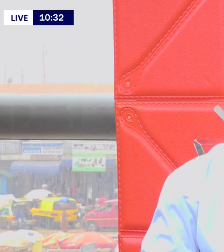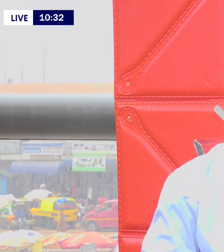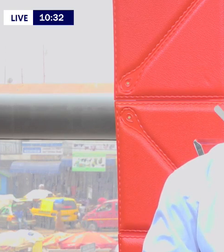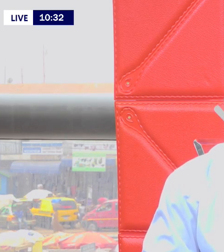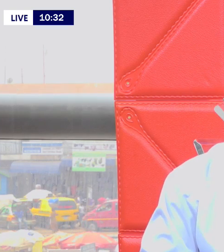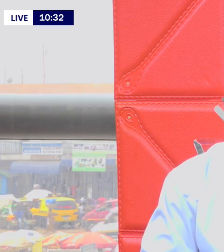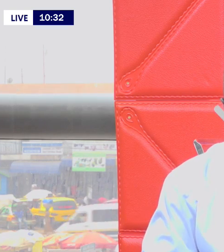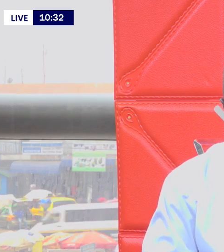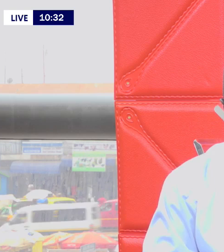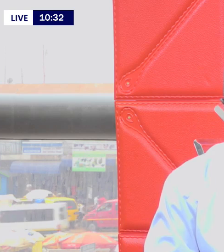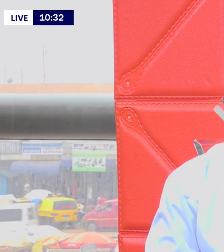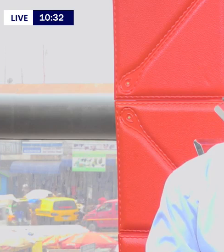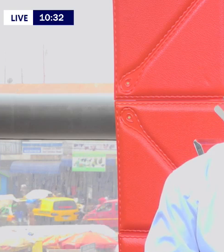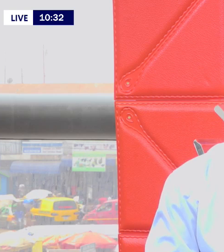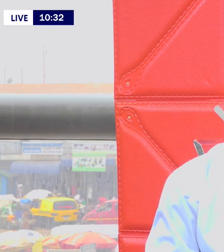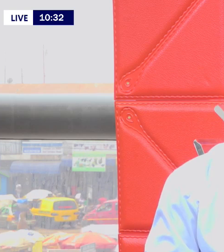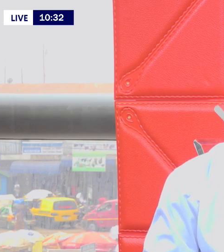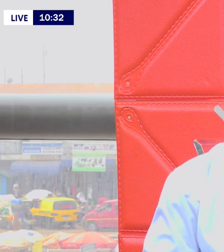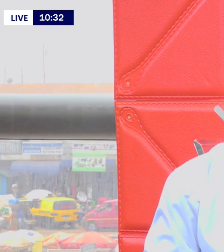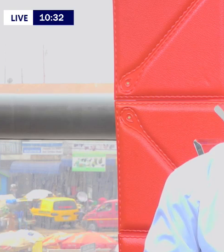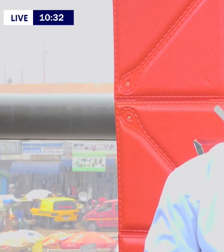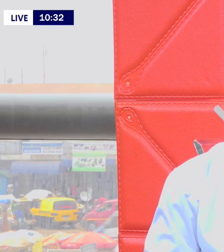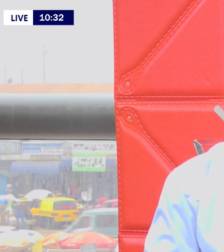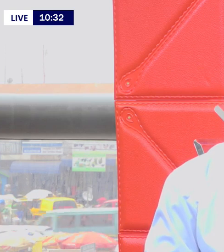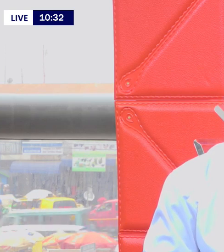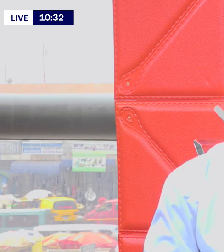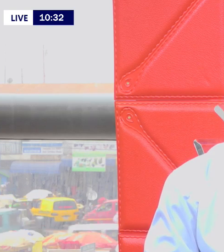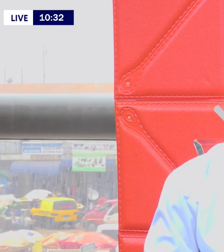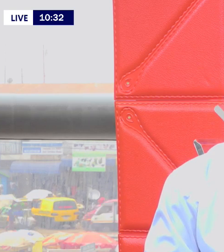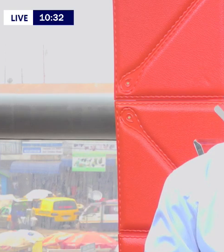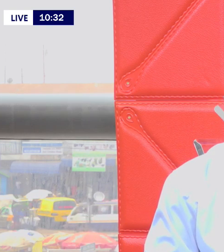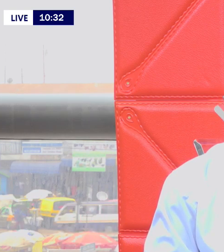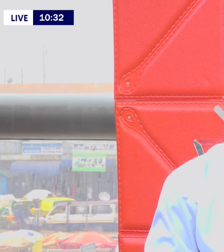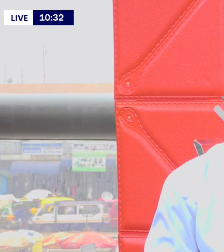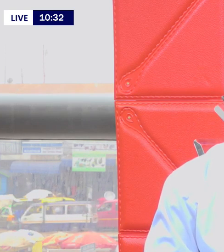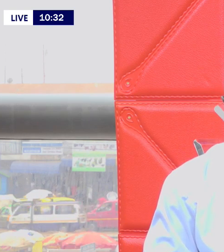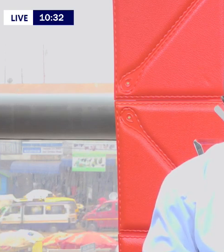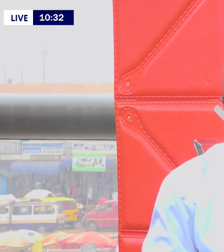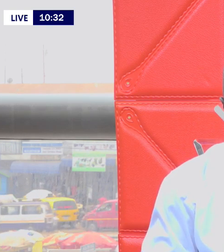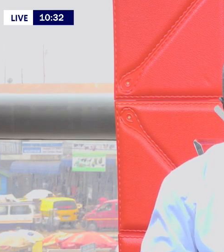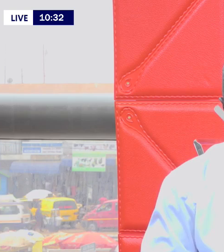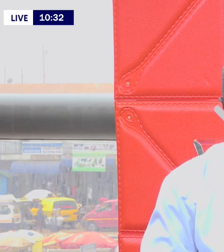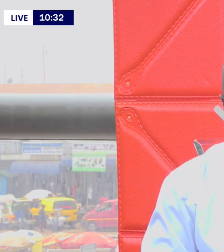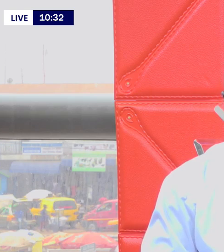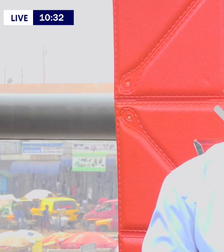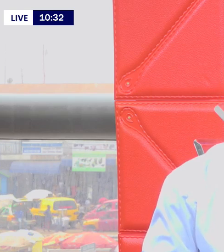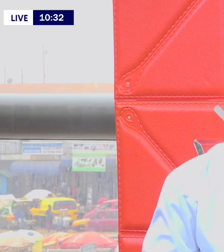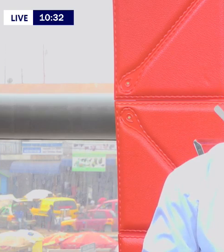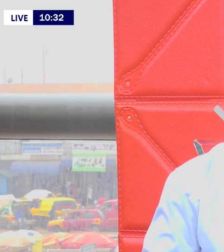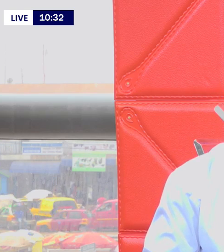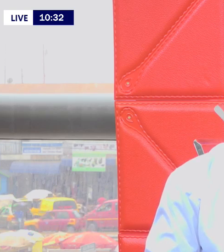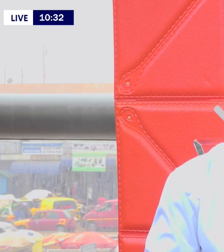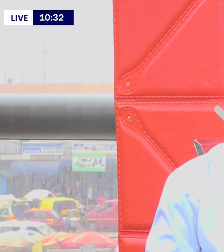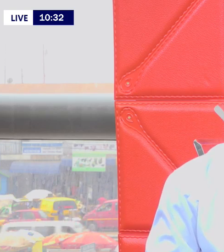ma memma one mo so so a one mo ato ebehia herbal mixture give us herbal mixture one mo a enei koku ha